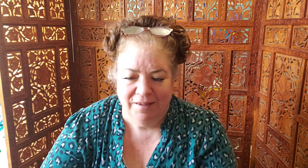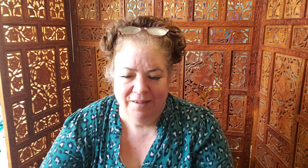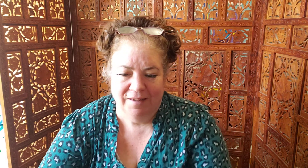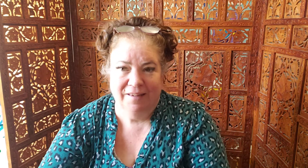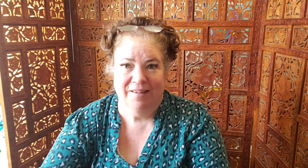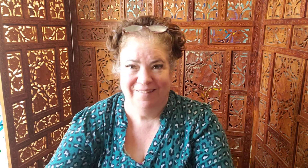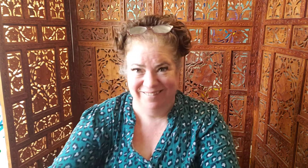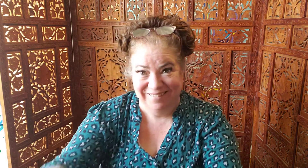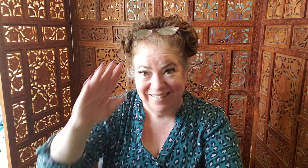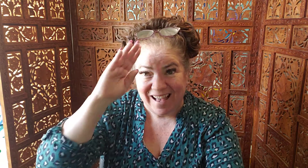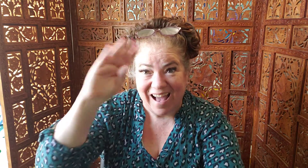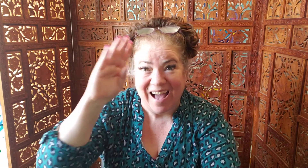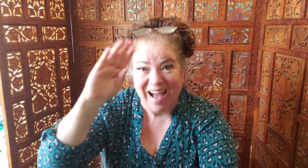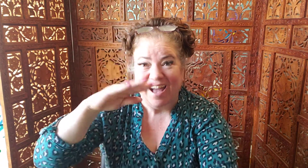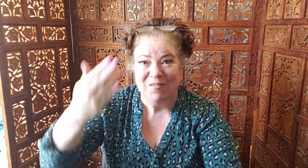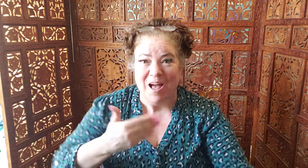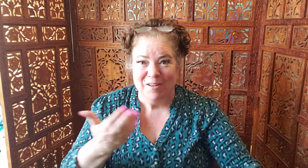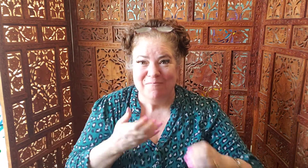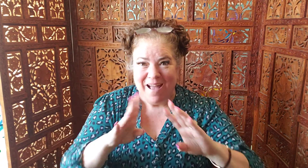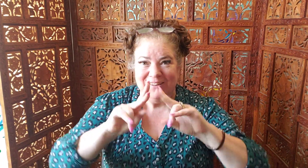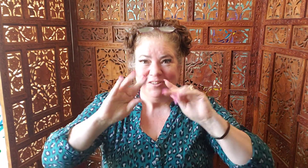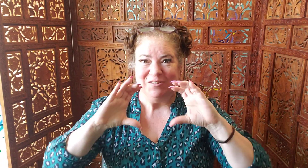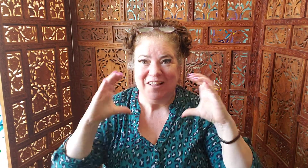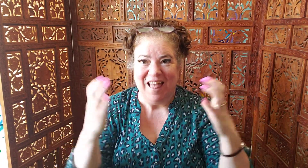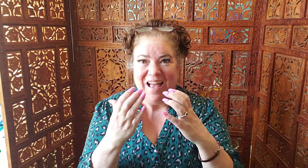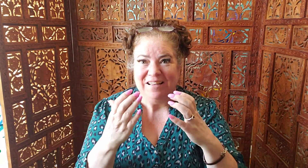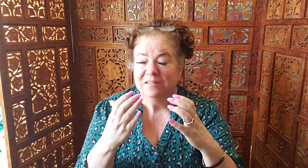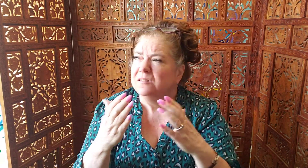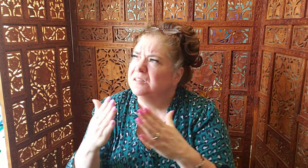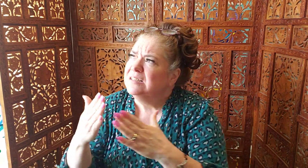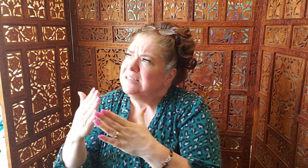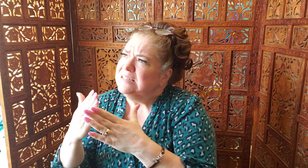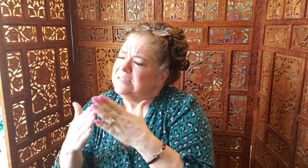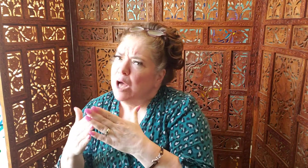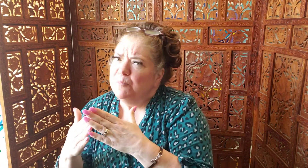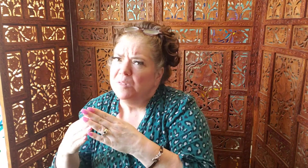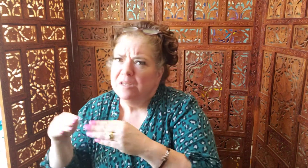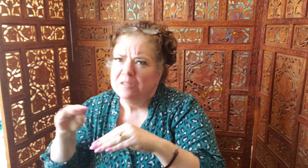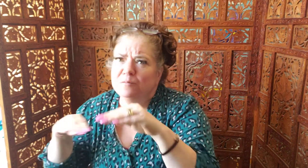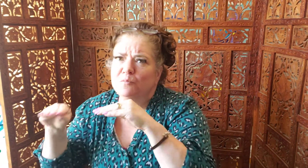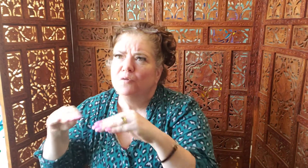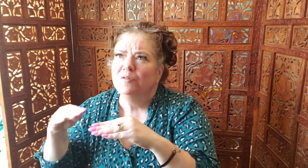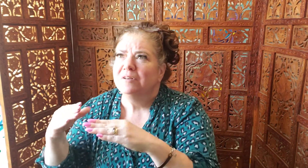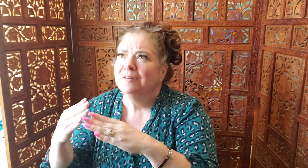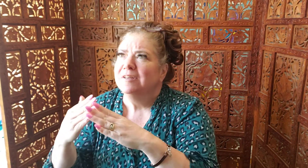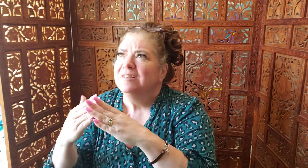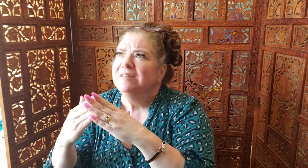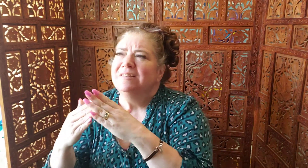Hi, welcome back to class. Stirring, shifting ground, it's just begun.